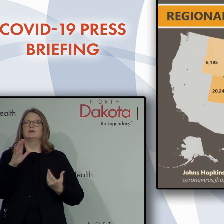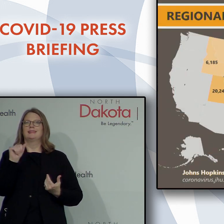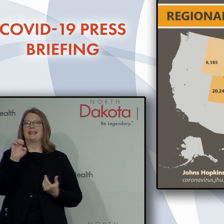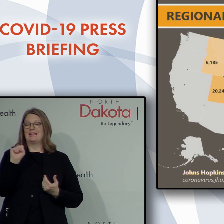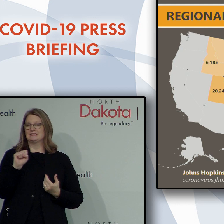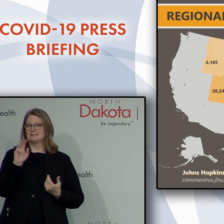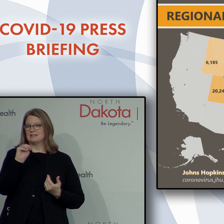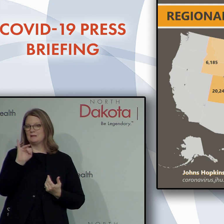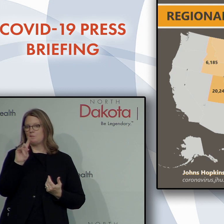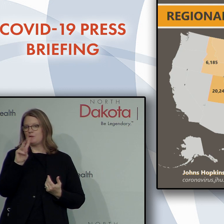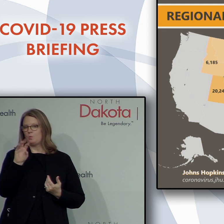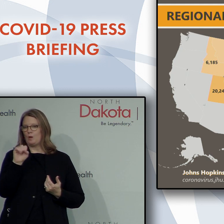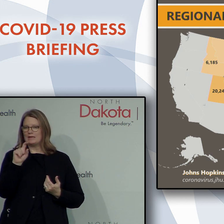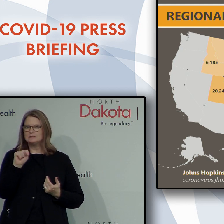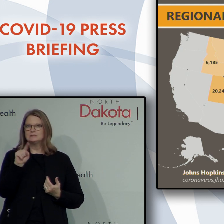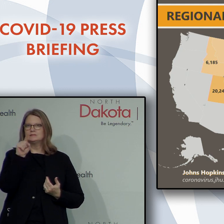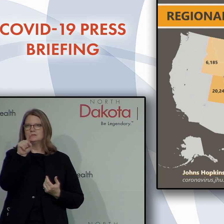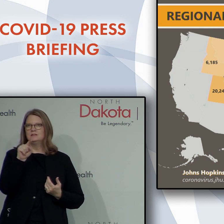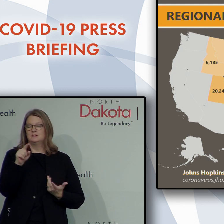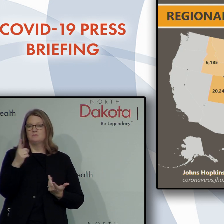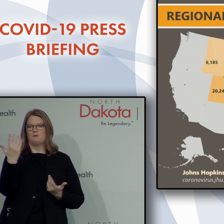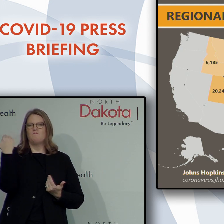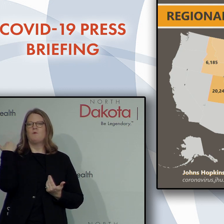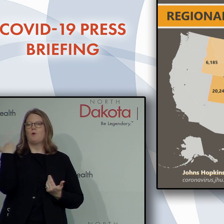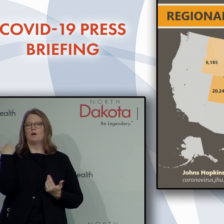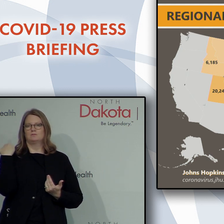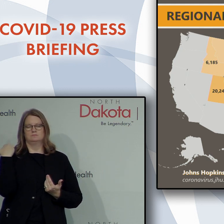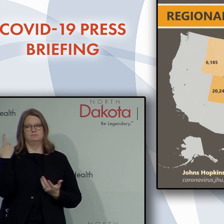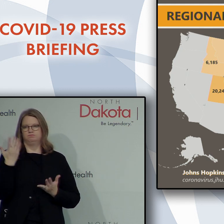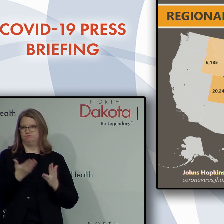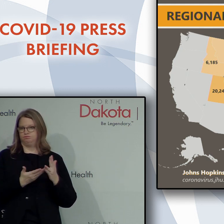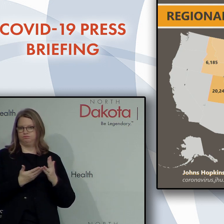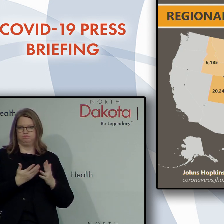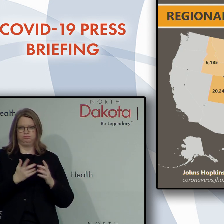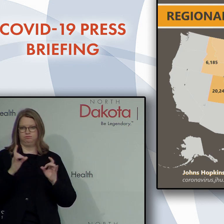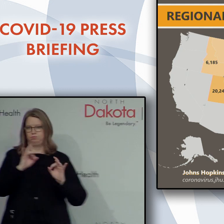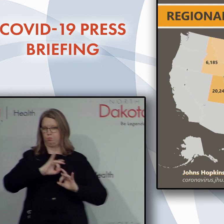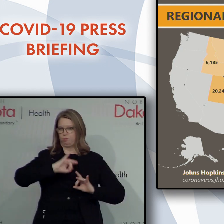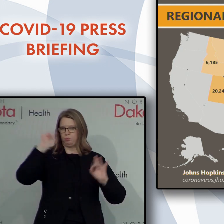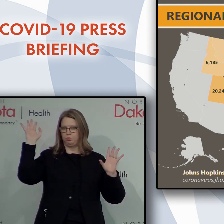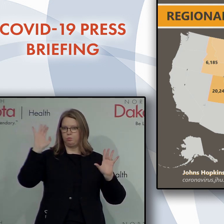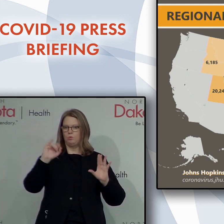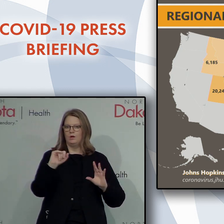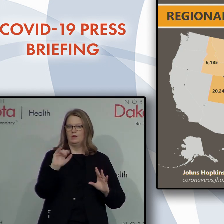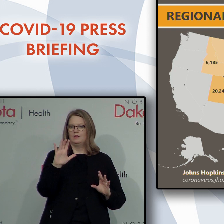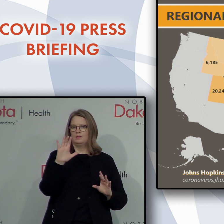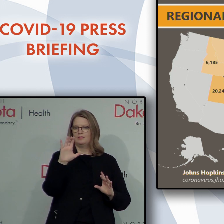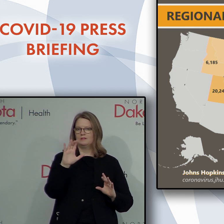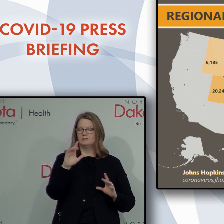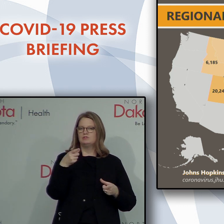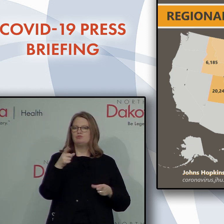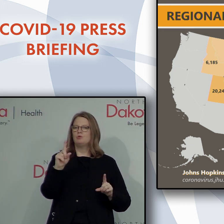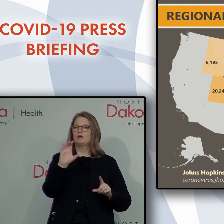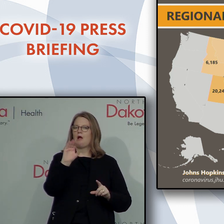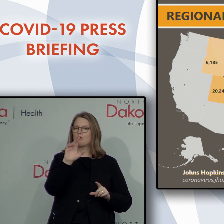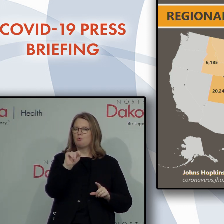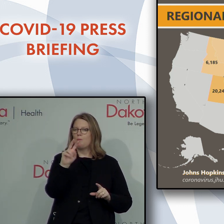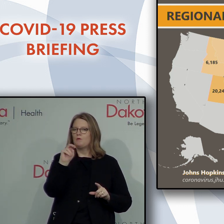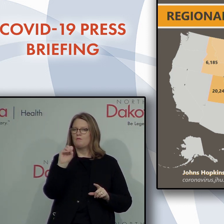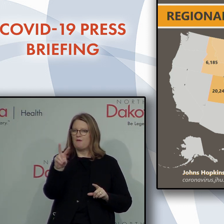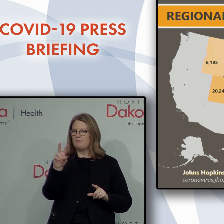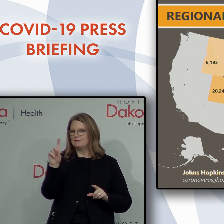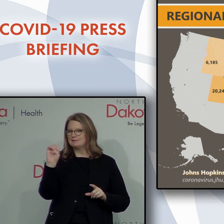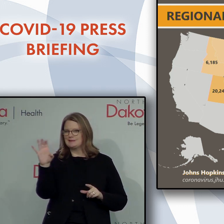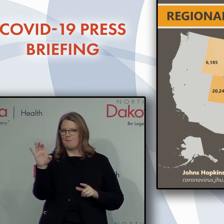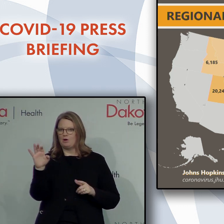upper Midwest, this was this COVID storm that was going through the northern plains states during October, November, and